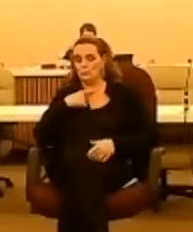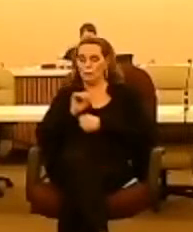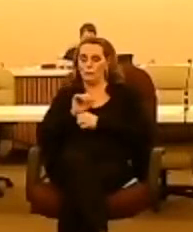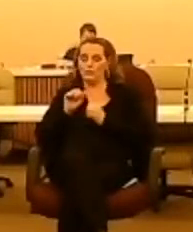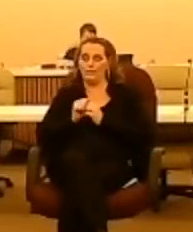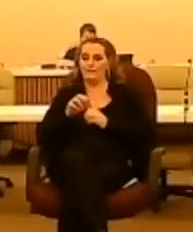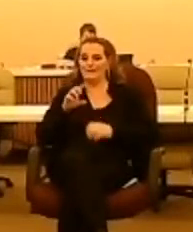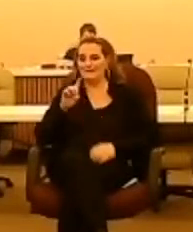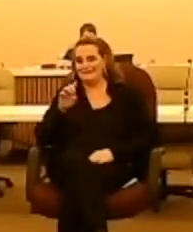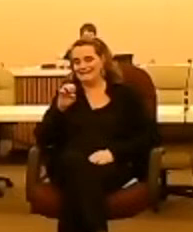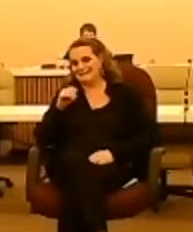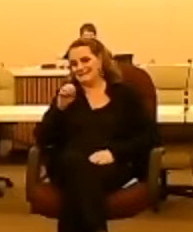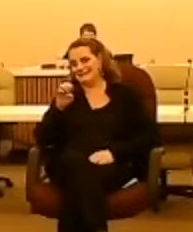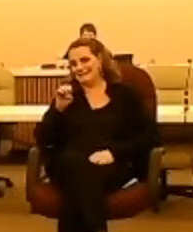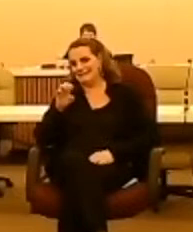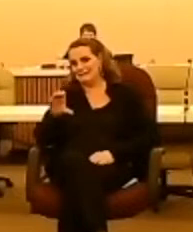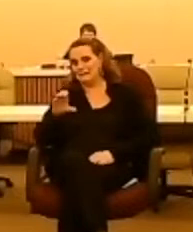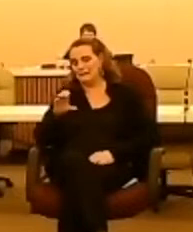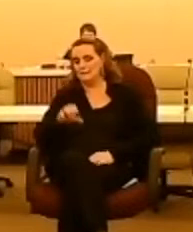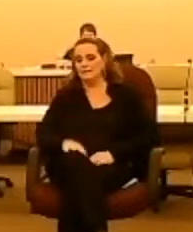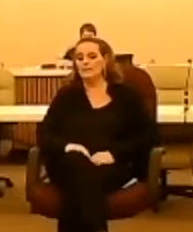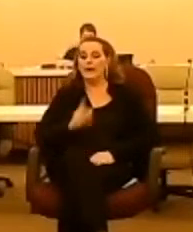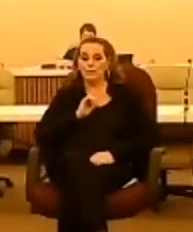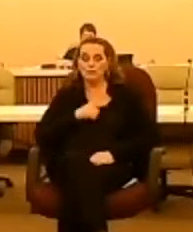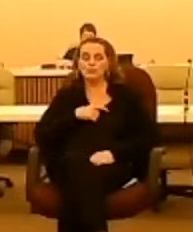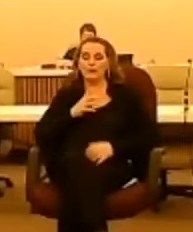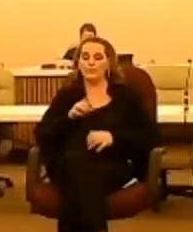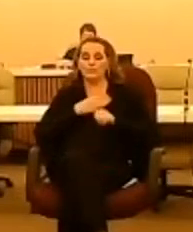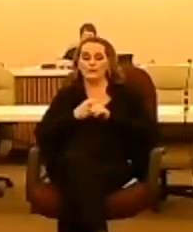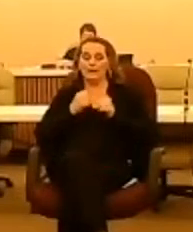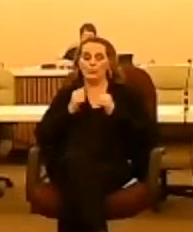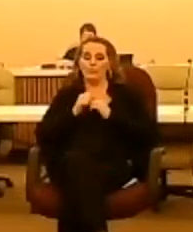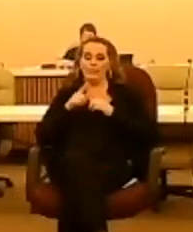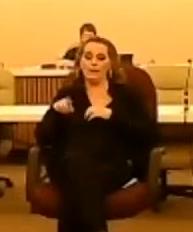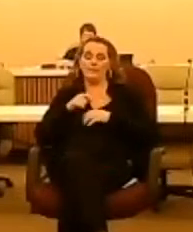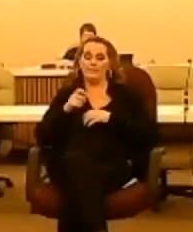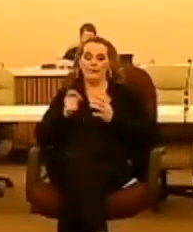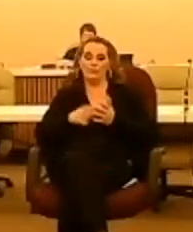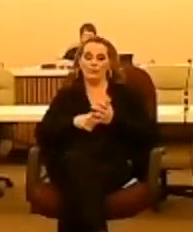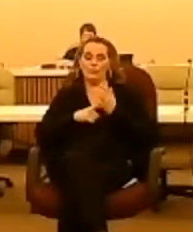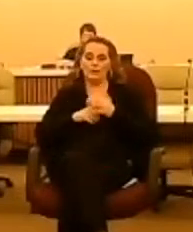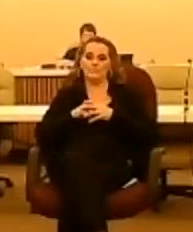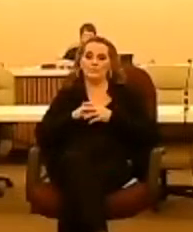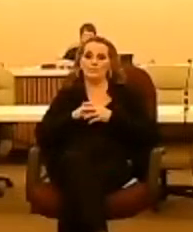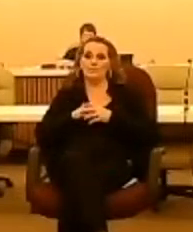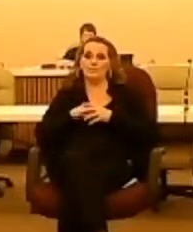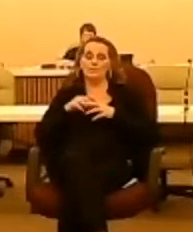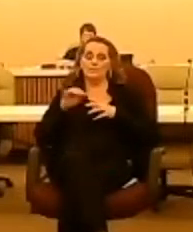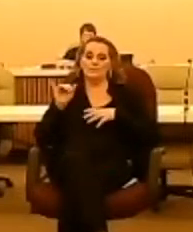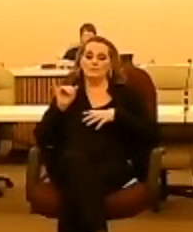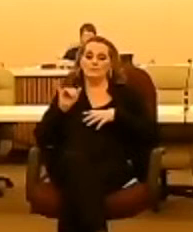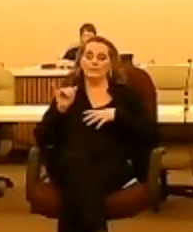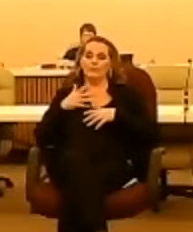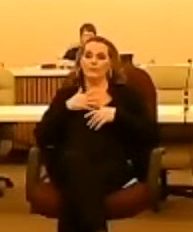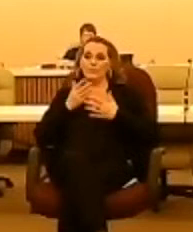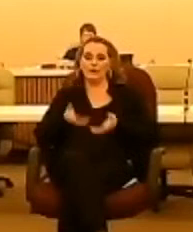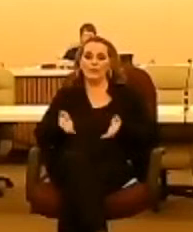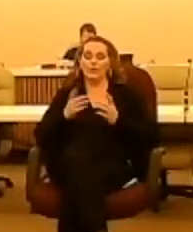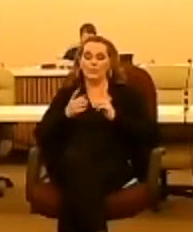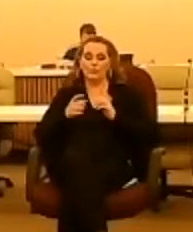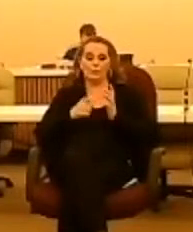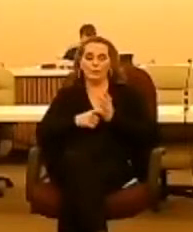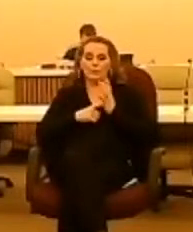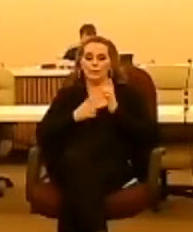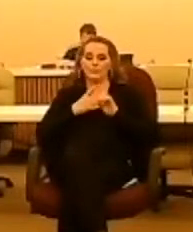we are up to date with them and their requirements. like we are here, the requirements from you,